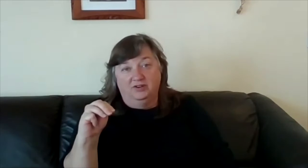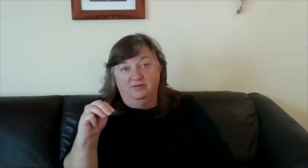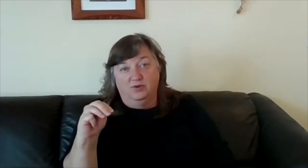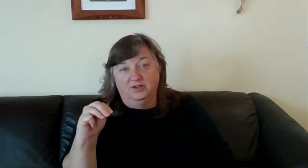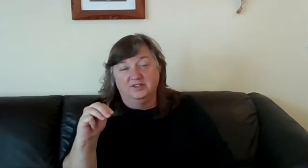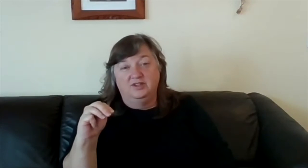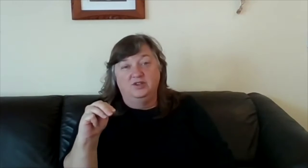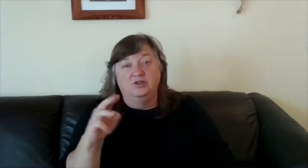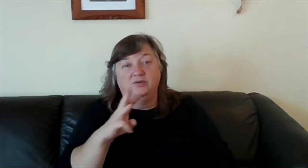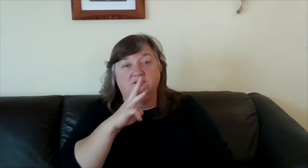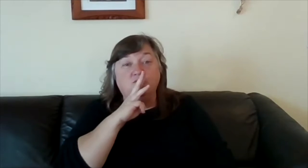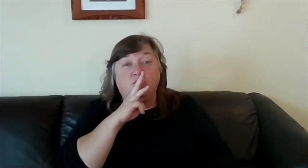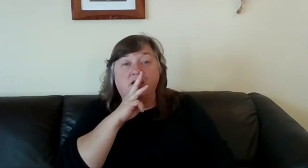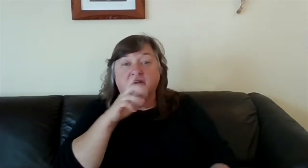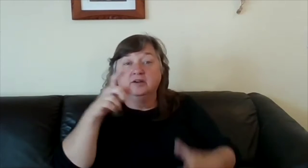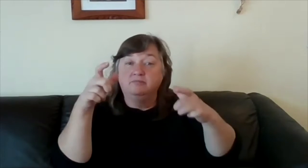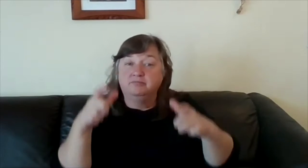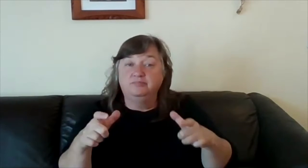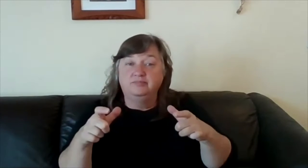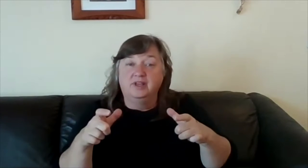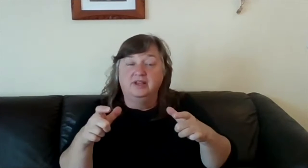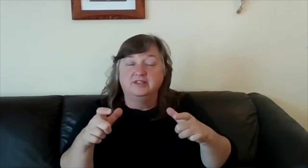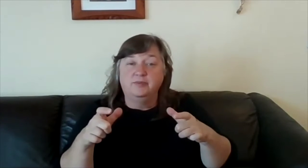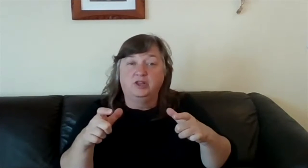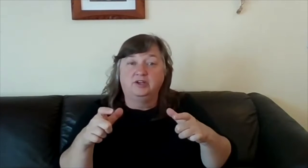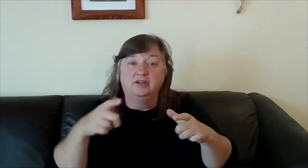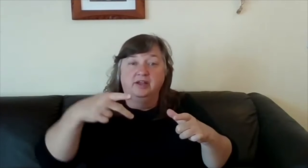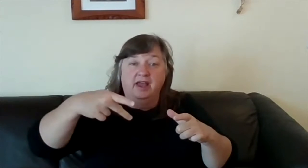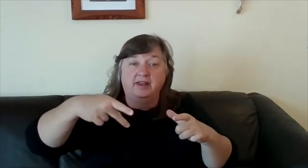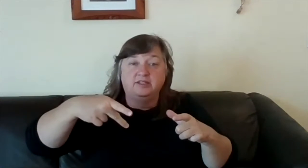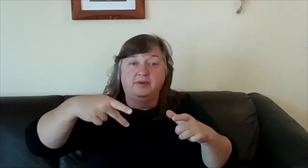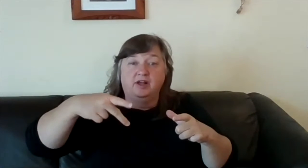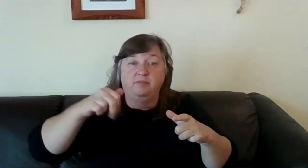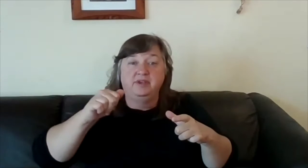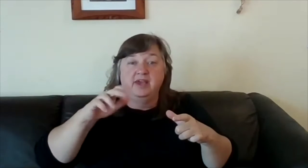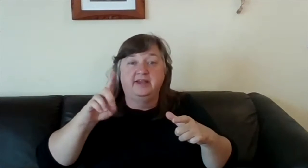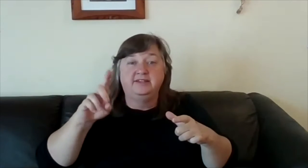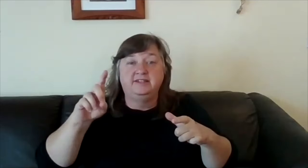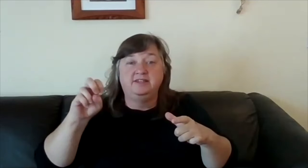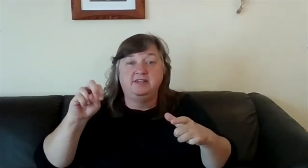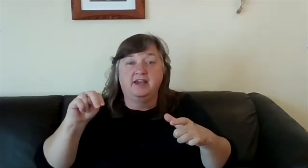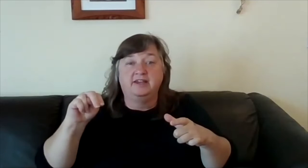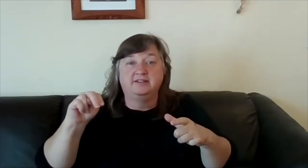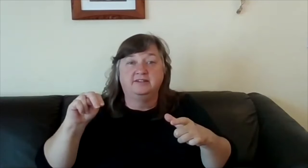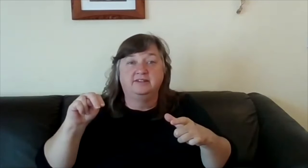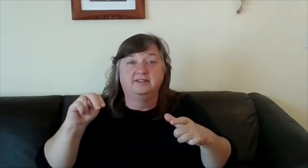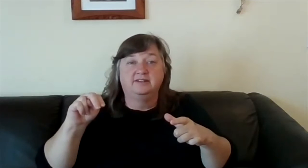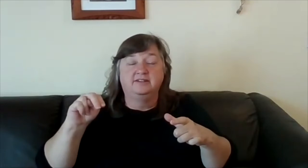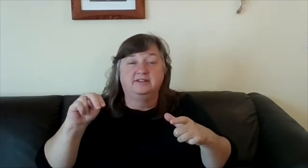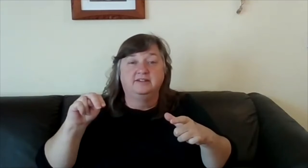of course, you would do water, smaller, and spell Padden.